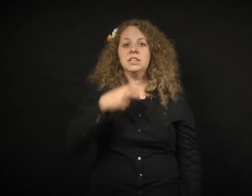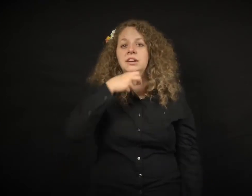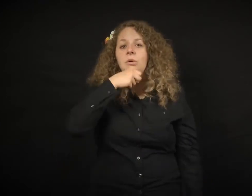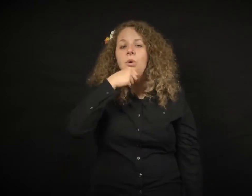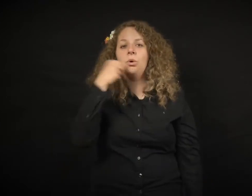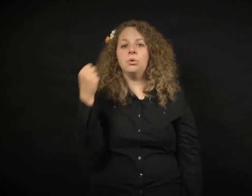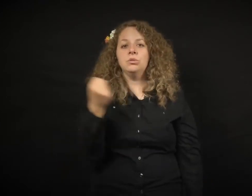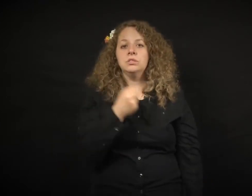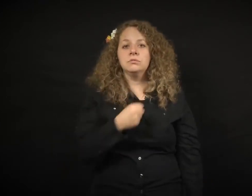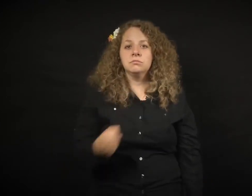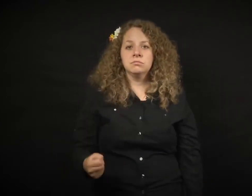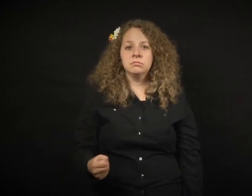Sign old.